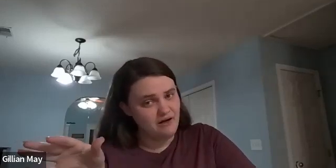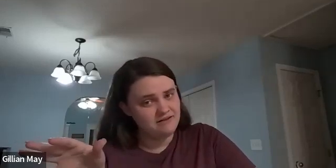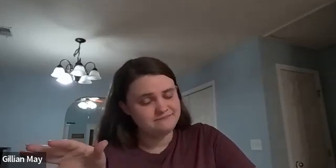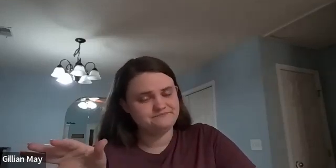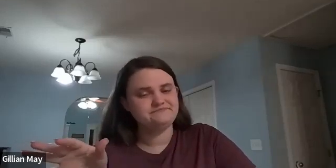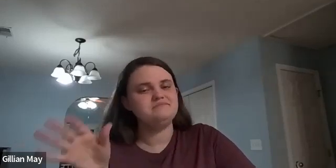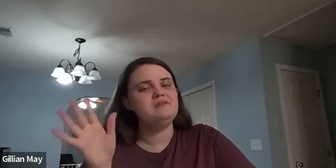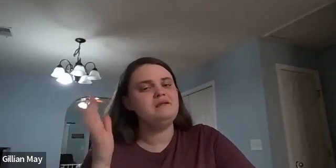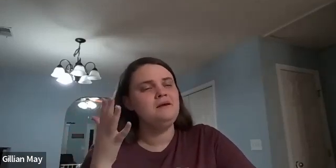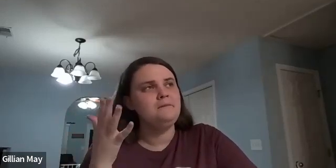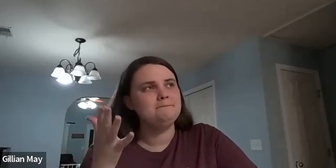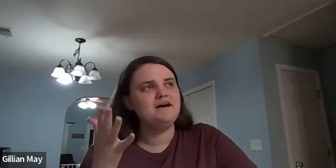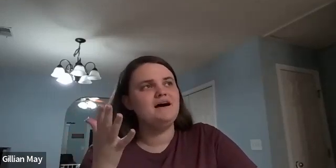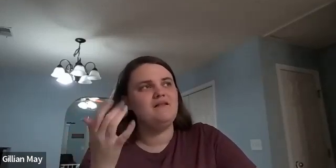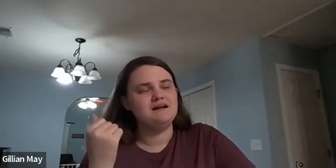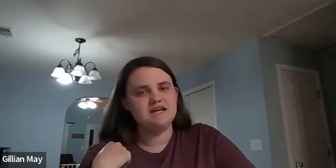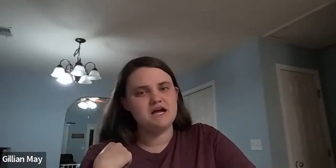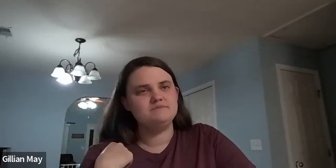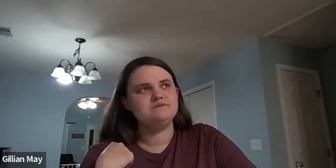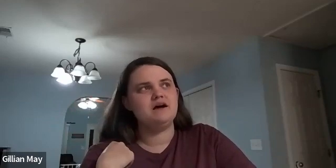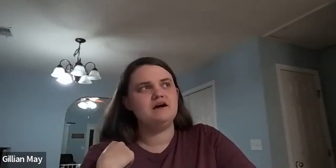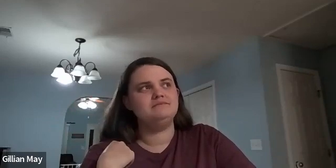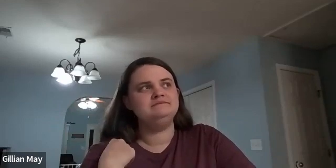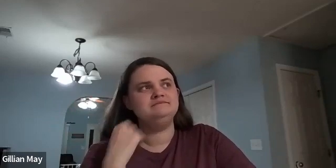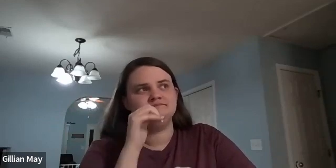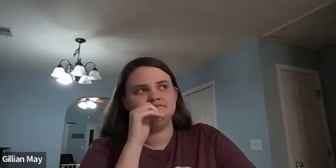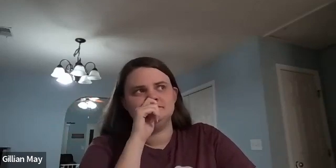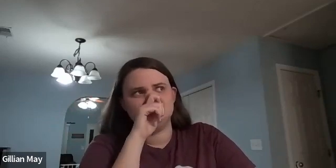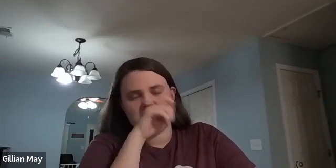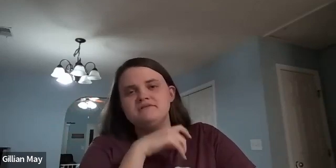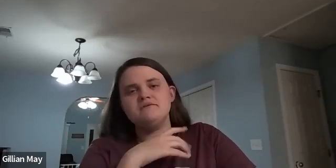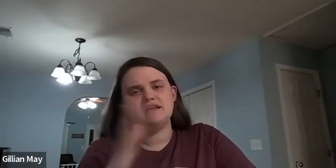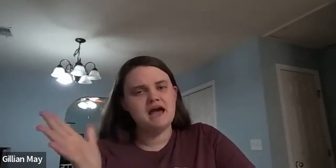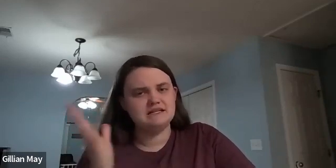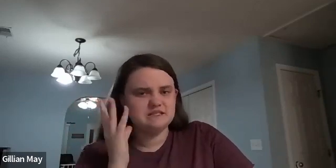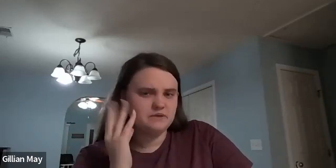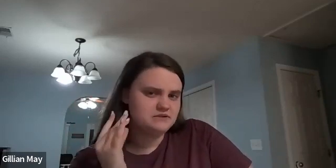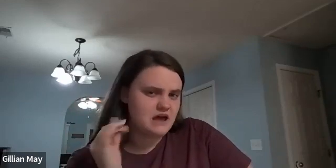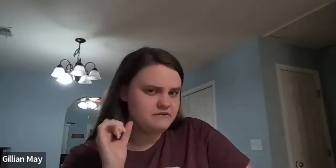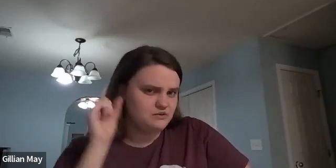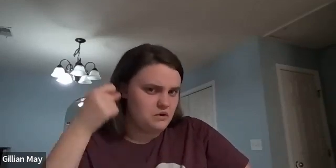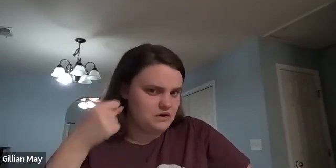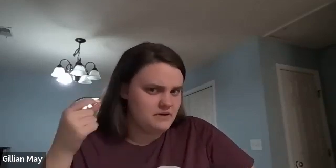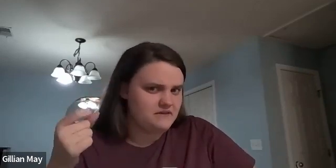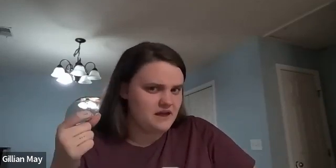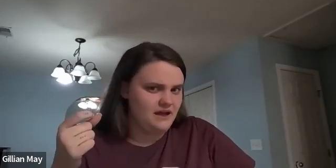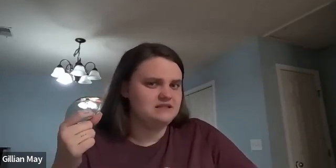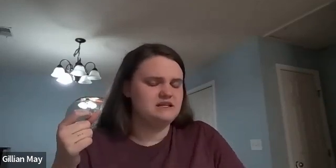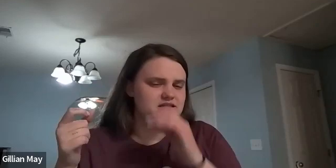spell, but a lot of times, I've not really had experience with having to worry about that,